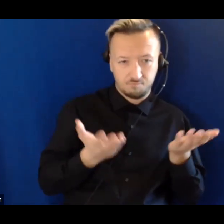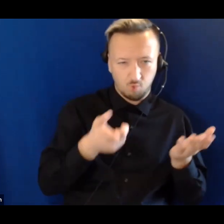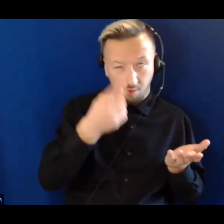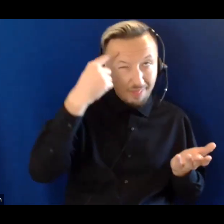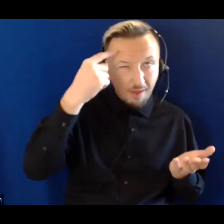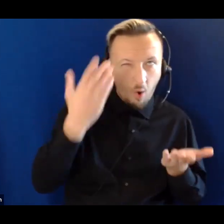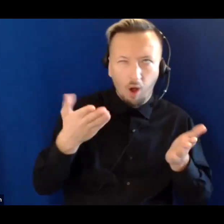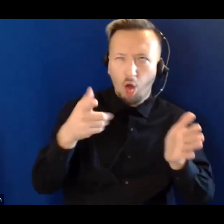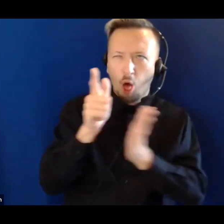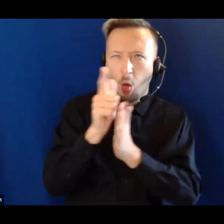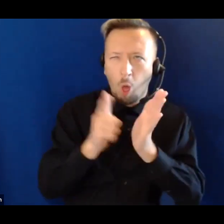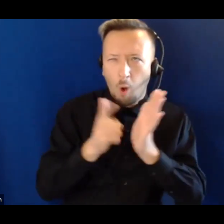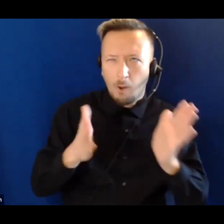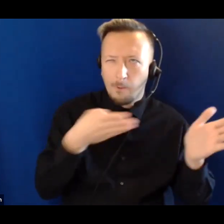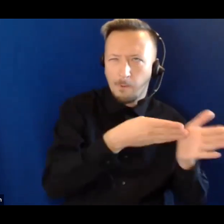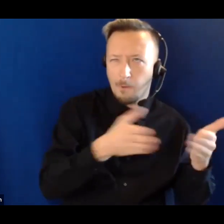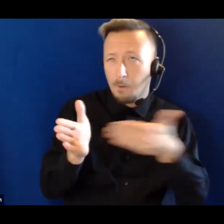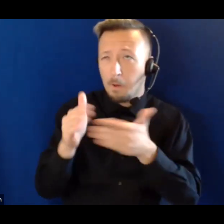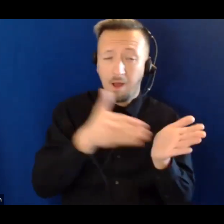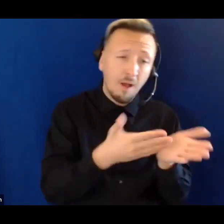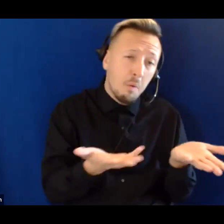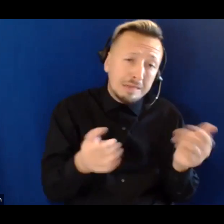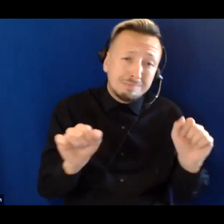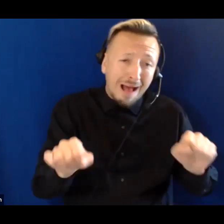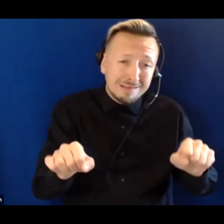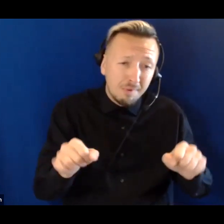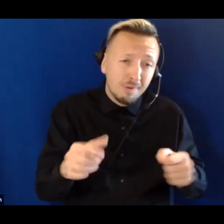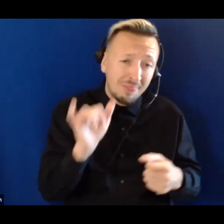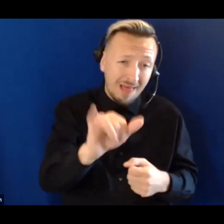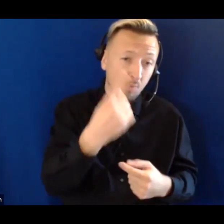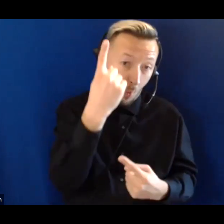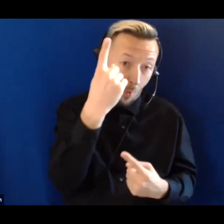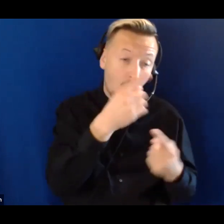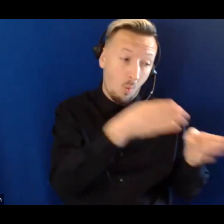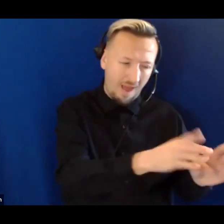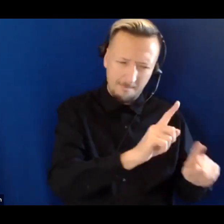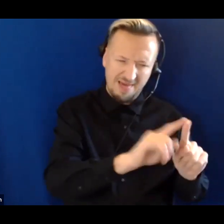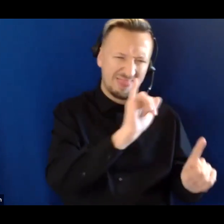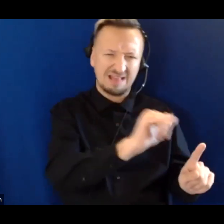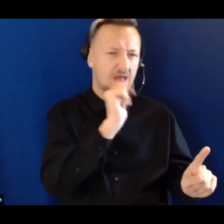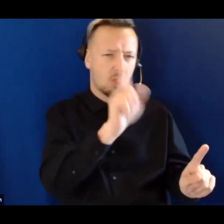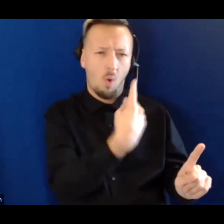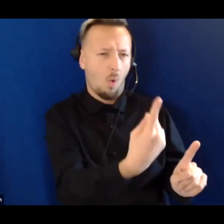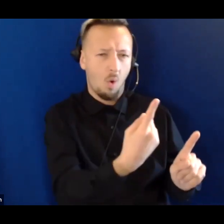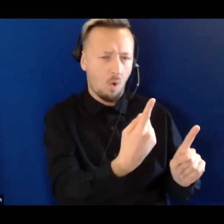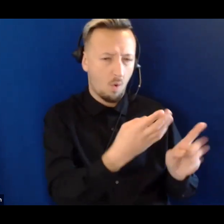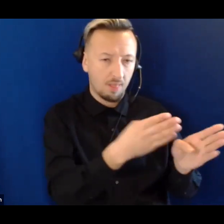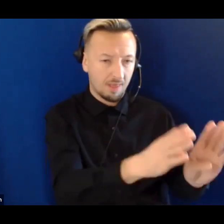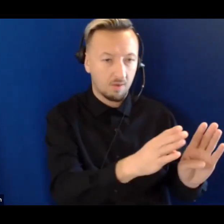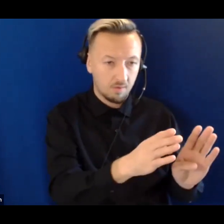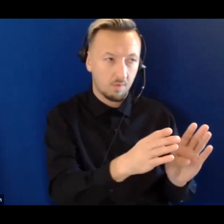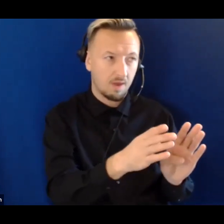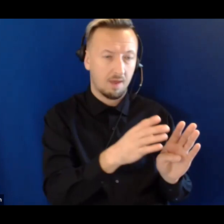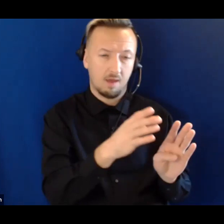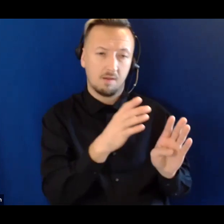here, which of course that's always an option, but I think there are ways in which we don't have to deal with such an intense